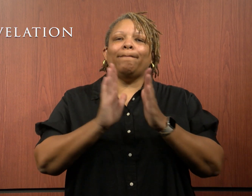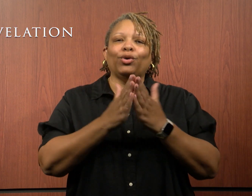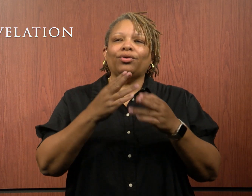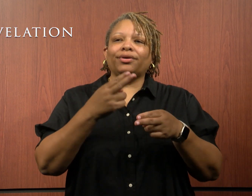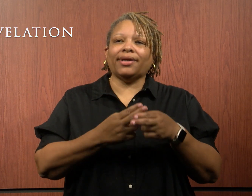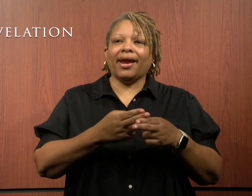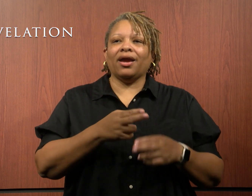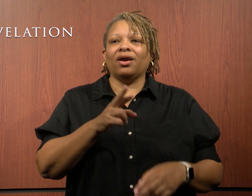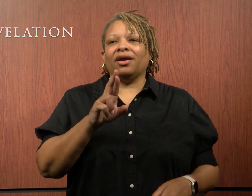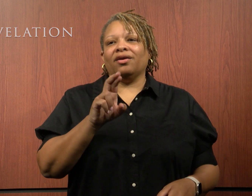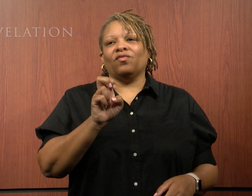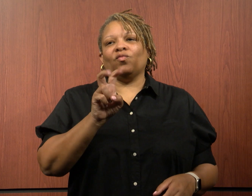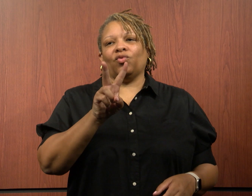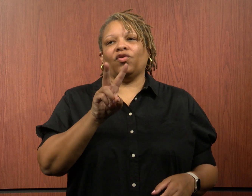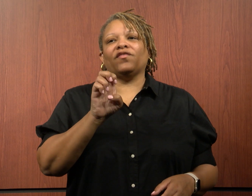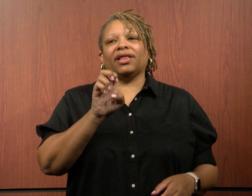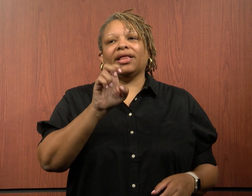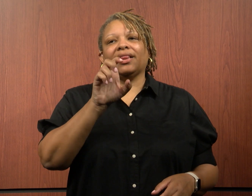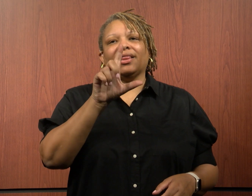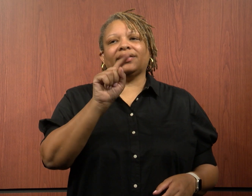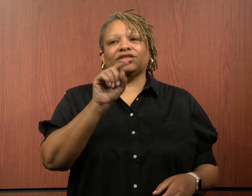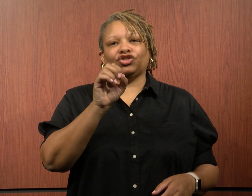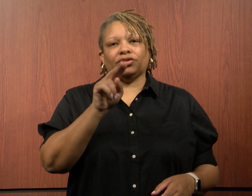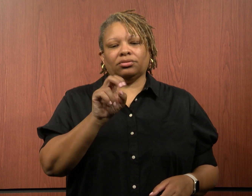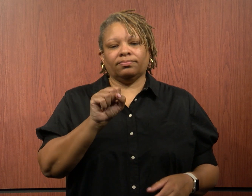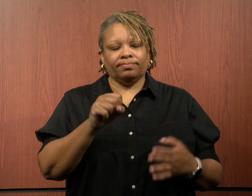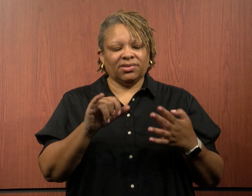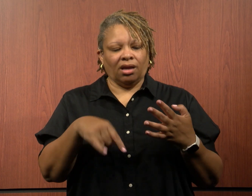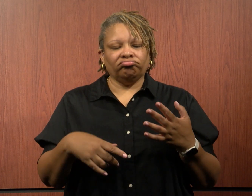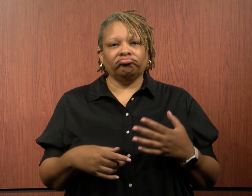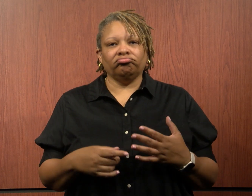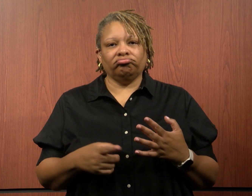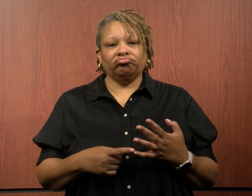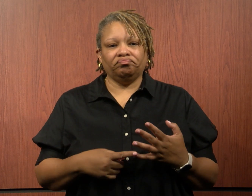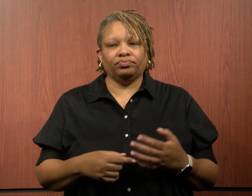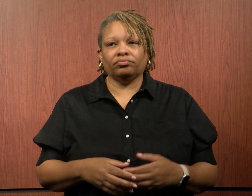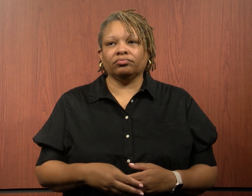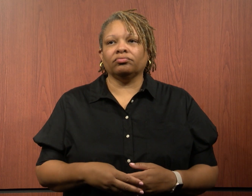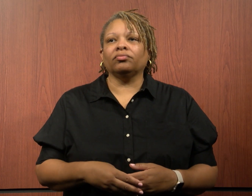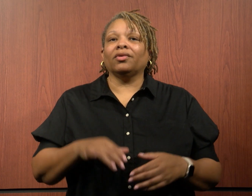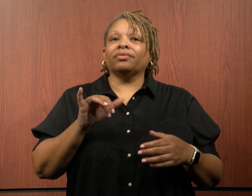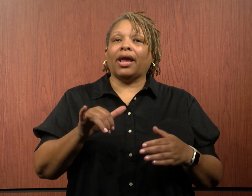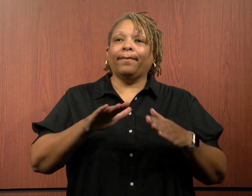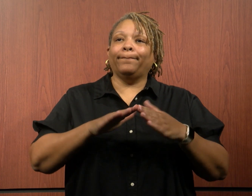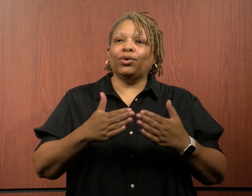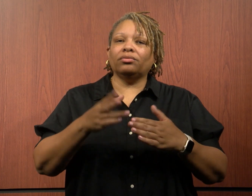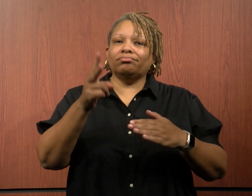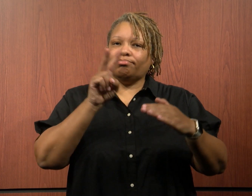of Revelation. It's also referred to as the Revelation to John. It's a book of prophecy